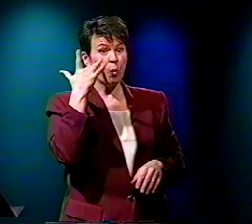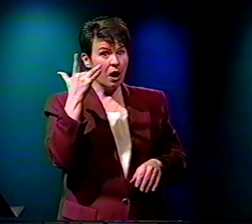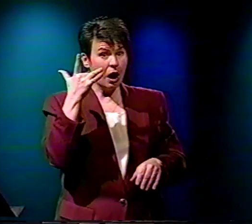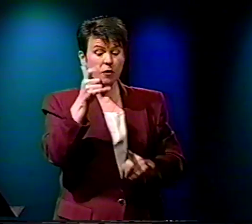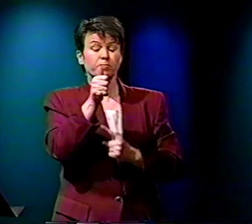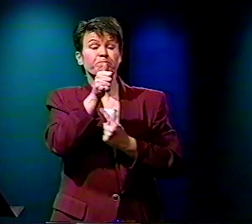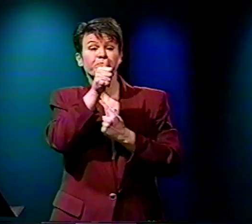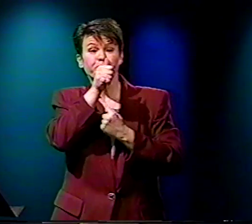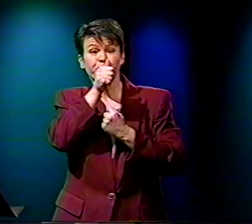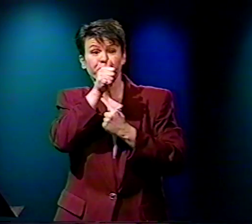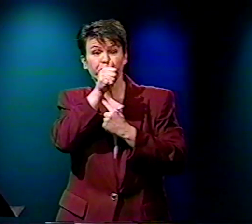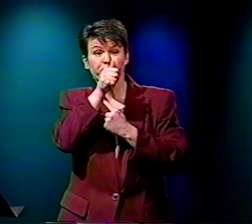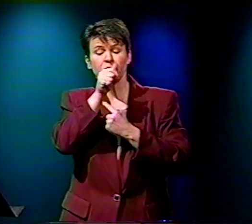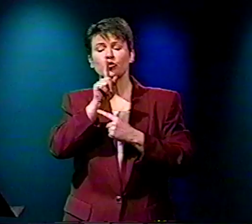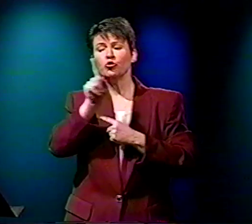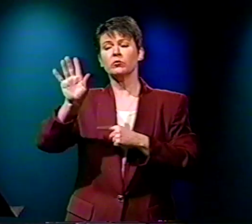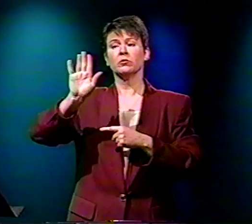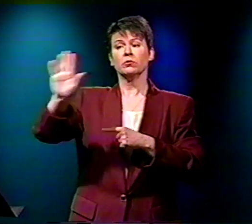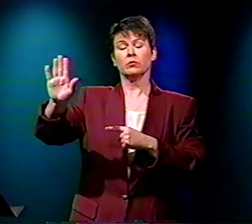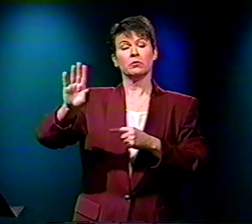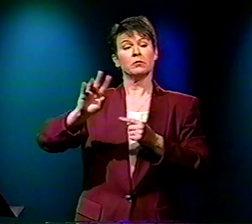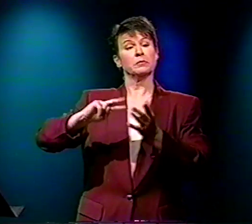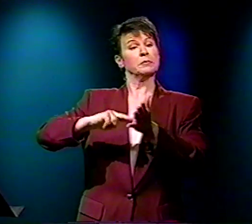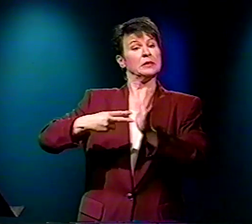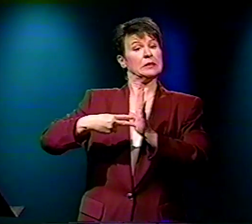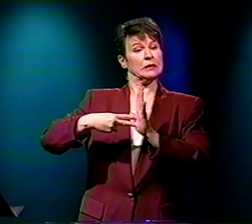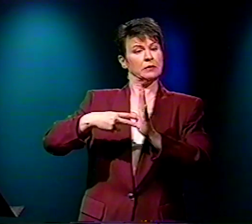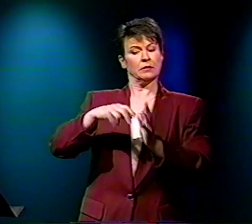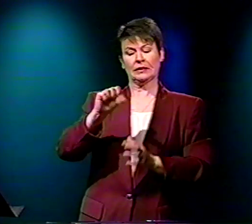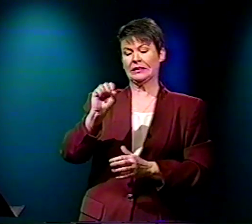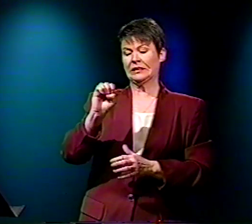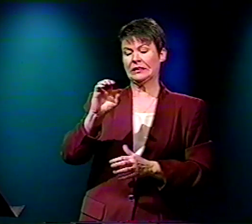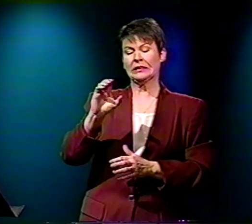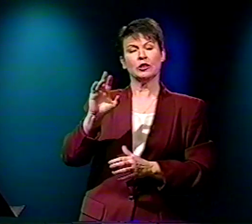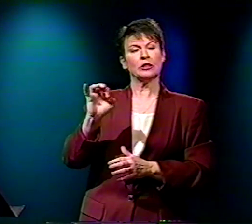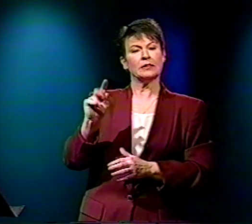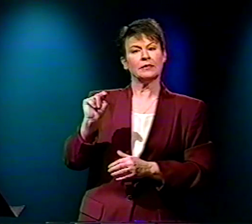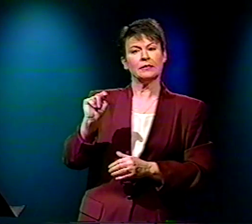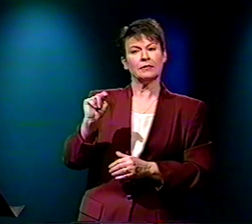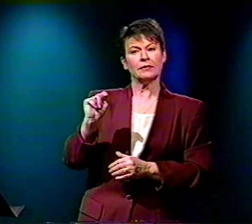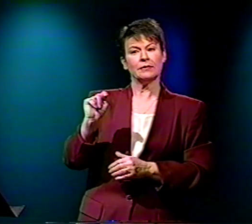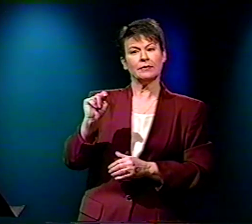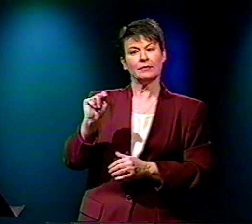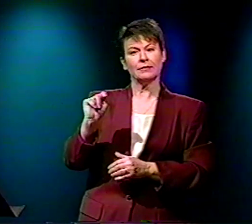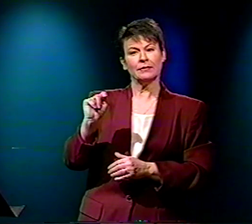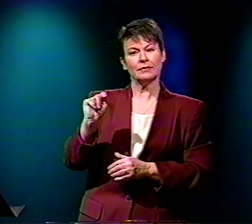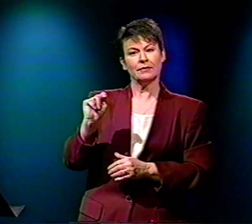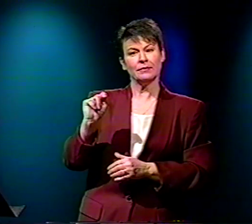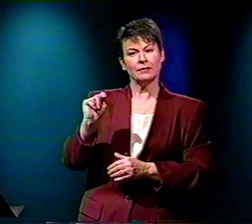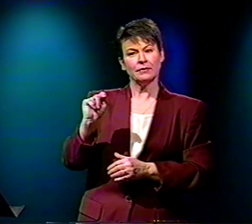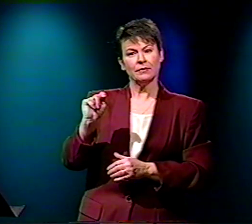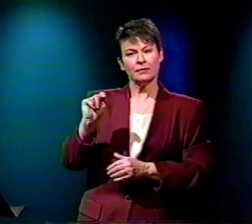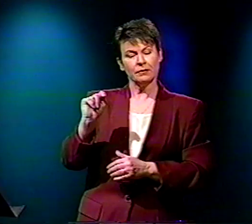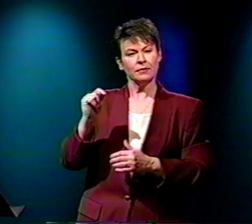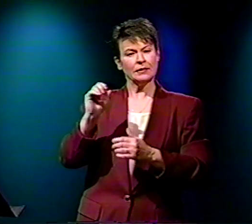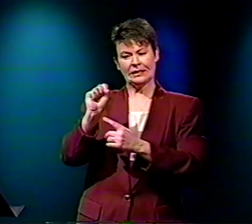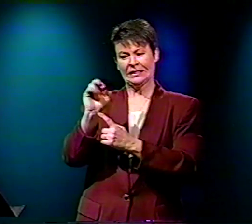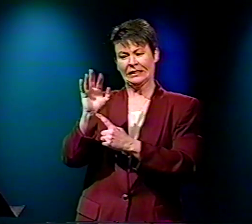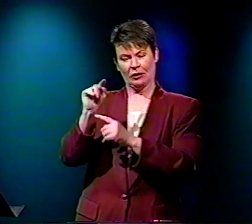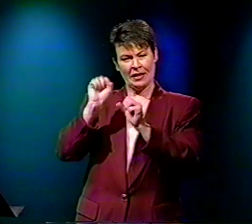anything. But the word's certainly gotten out. But you have to understand that for deaf people, this concept that the sign that's